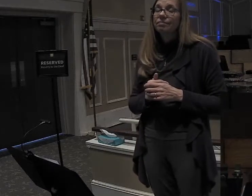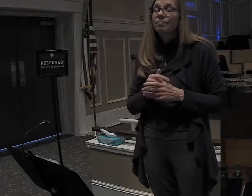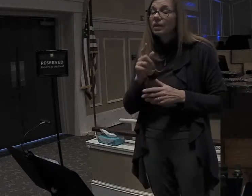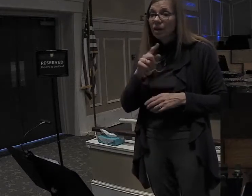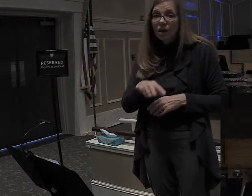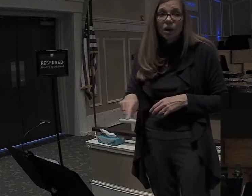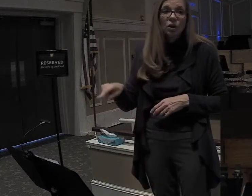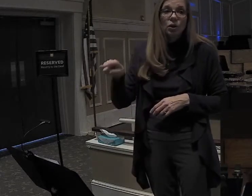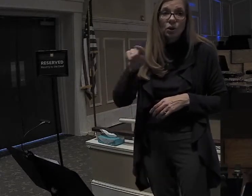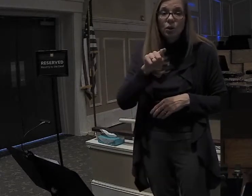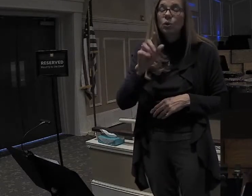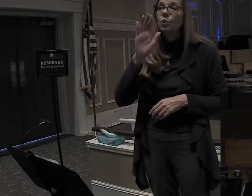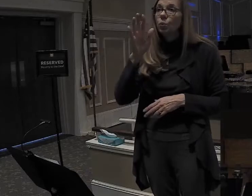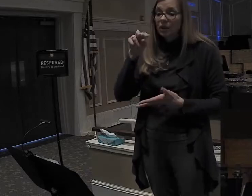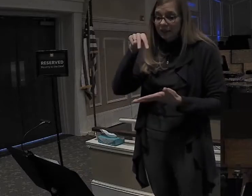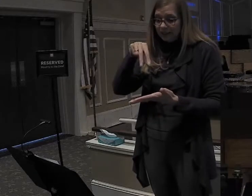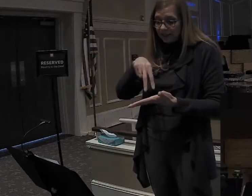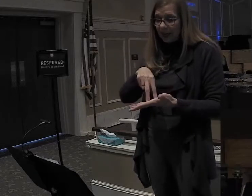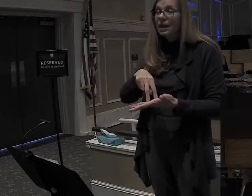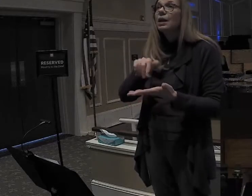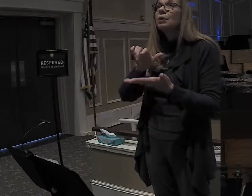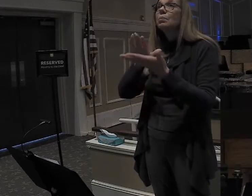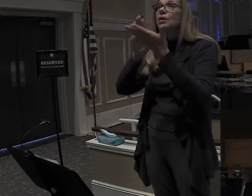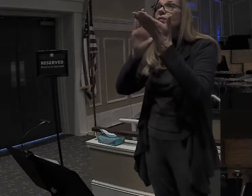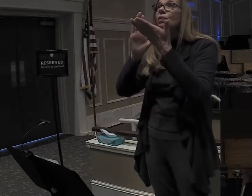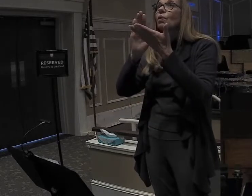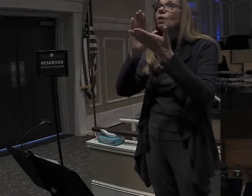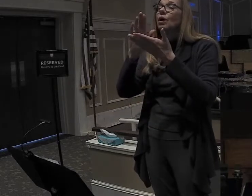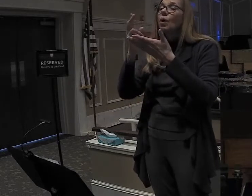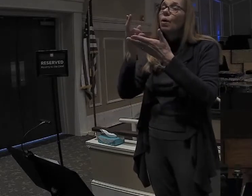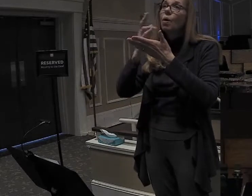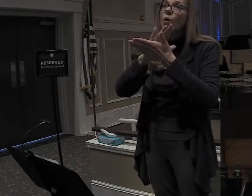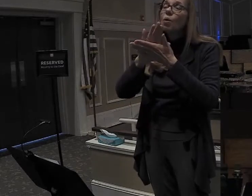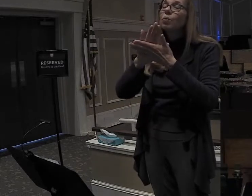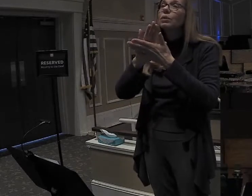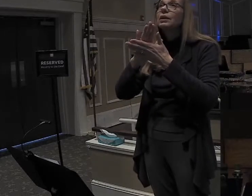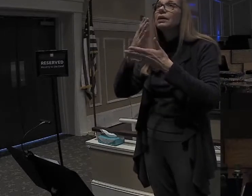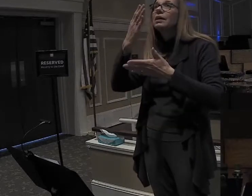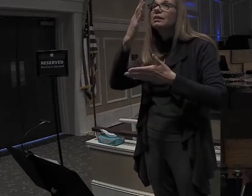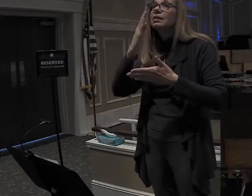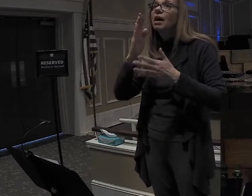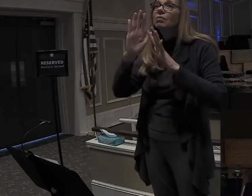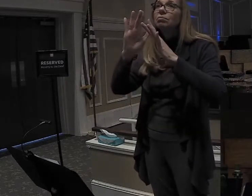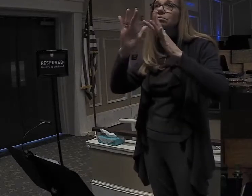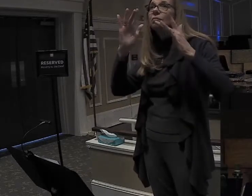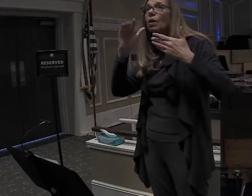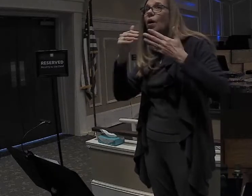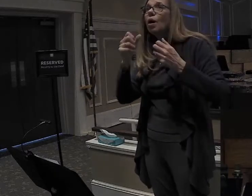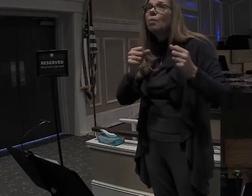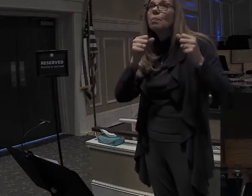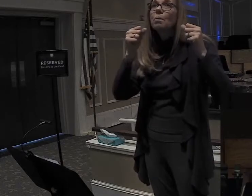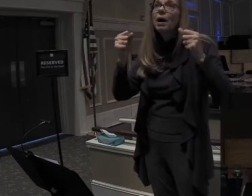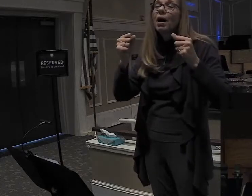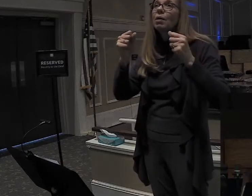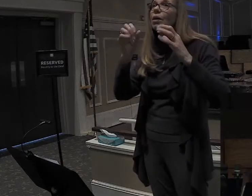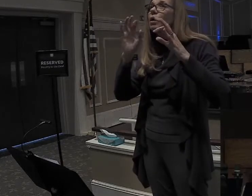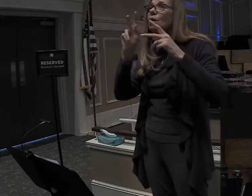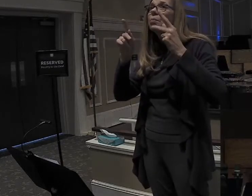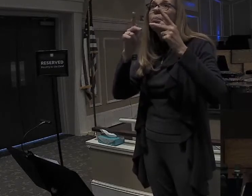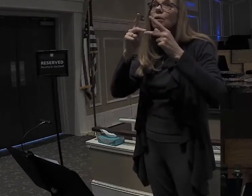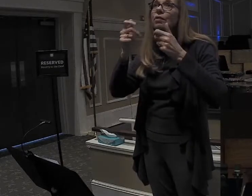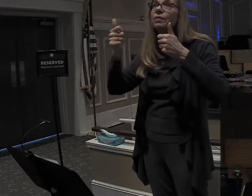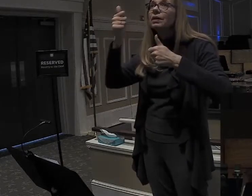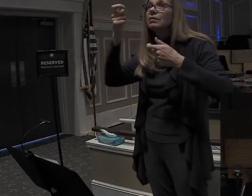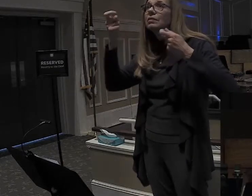You are going to stand before the holiness and the glory of God, who is all-powerful, sovereign, and eternal.